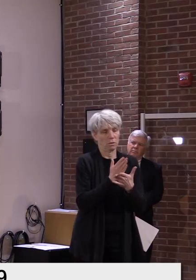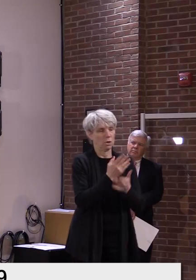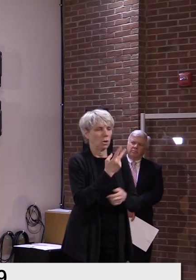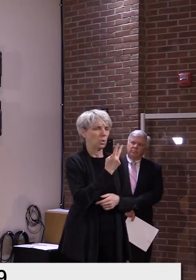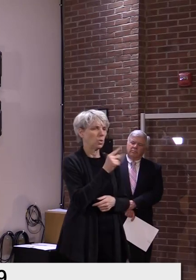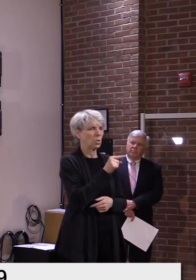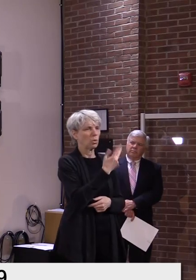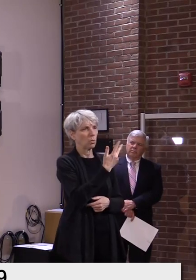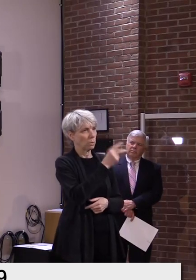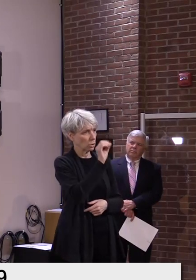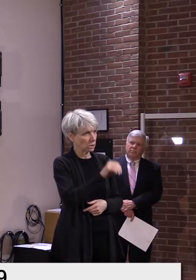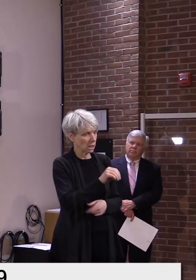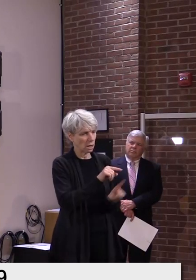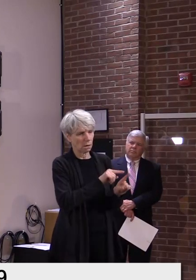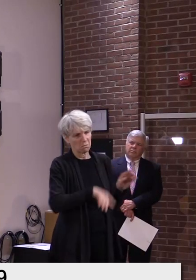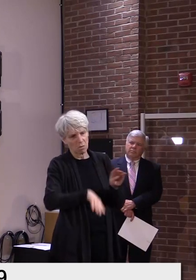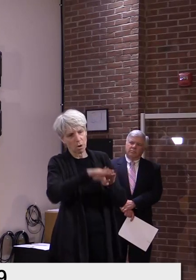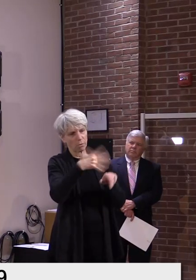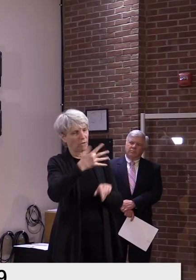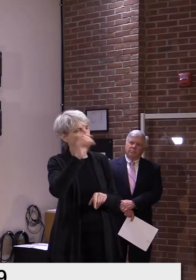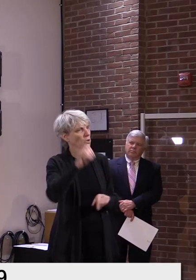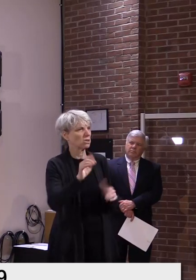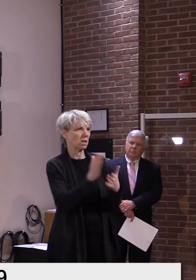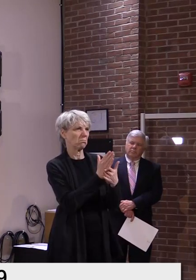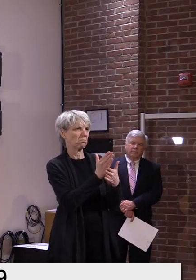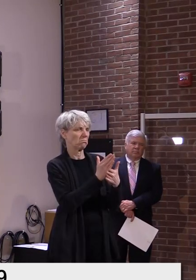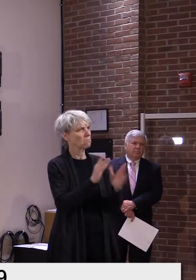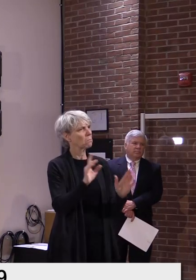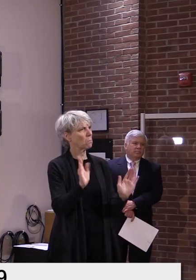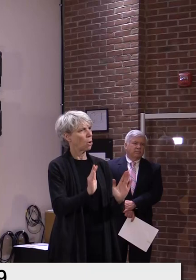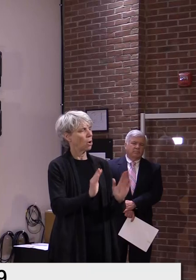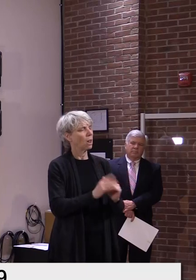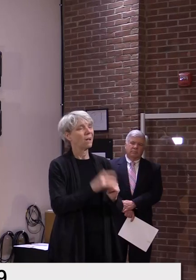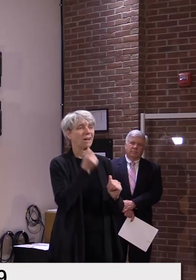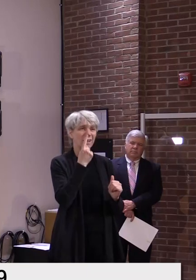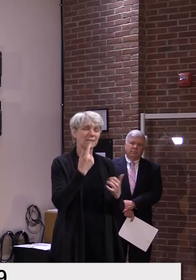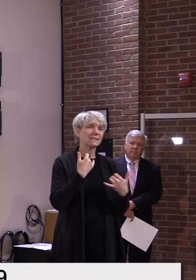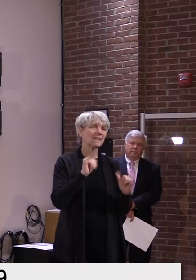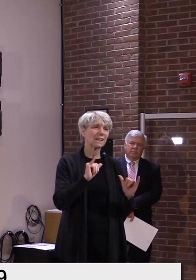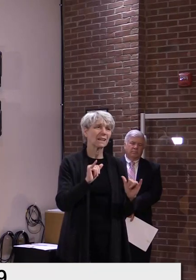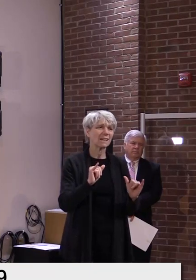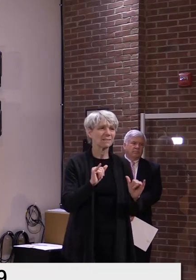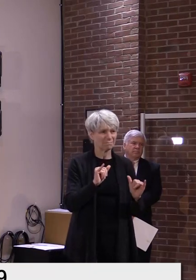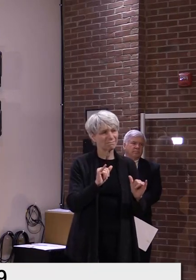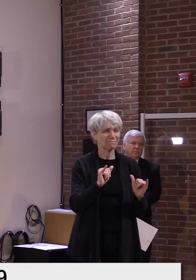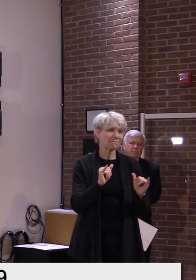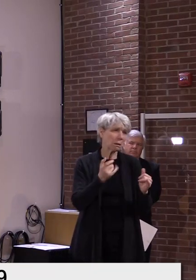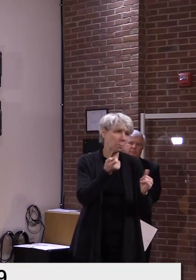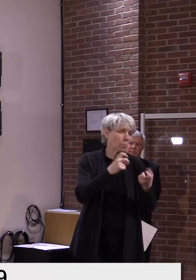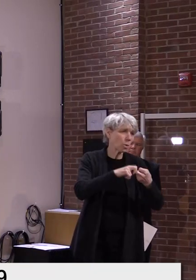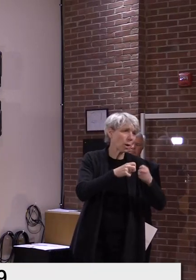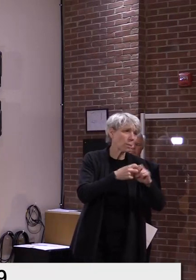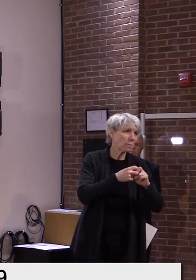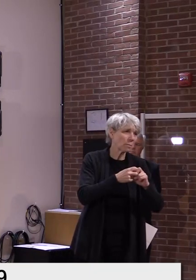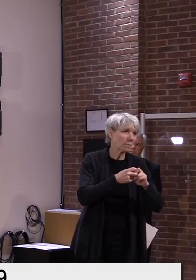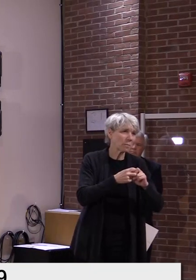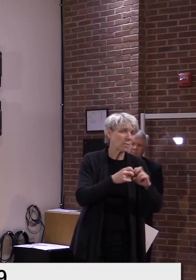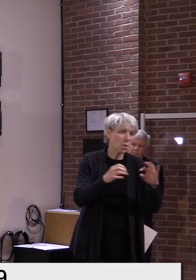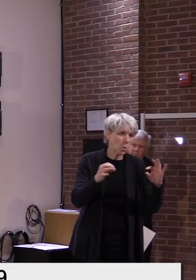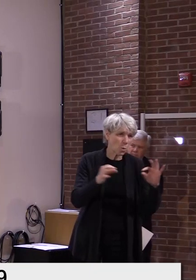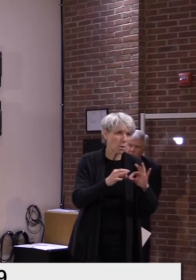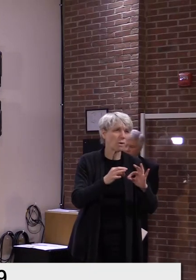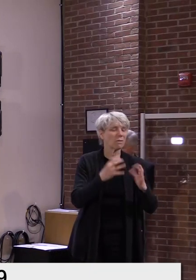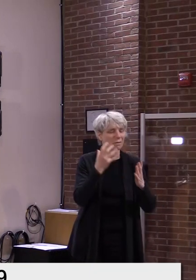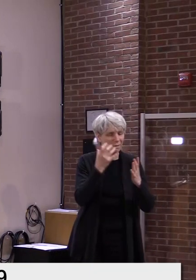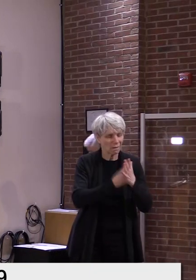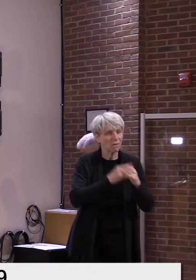5%. So not huge, but again, still significant. And the